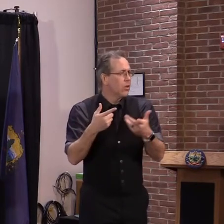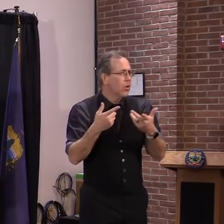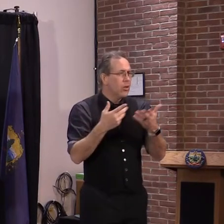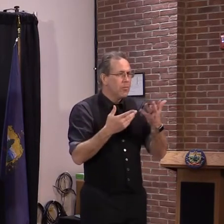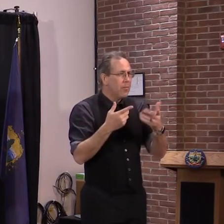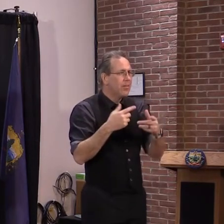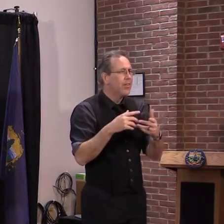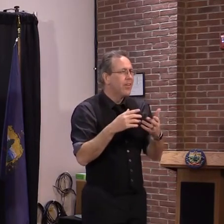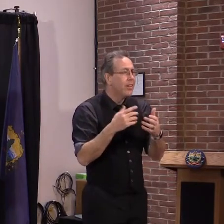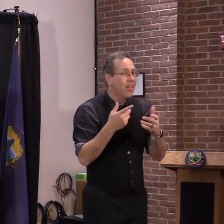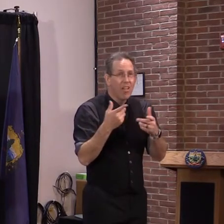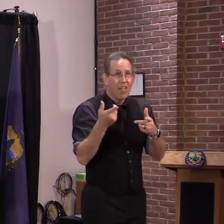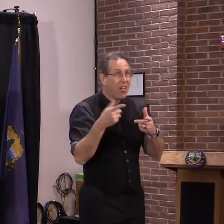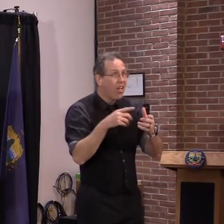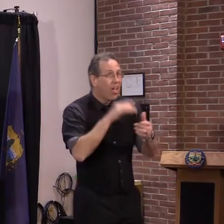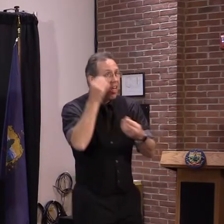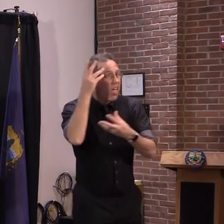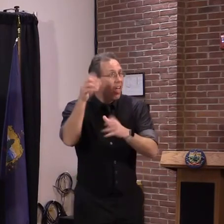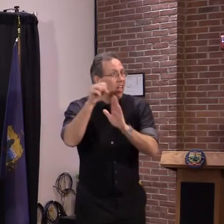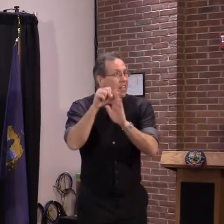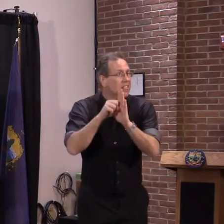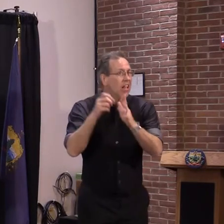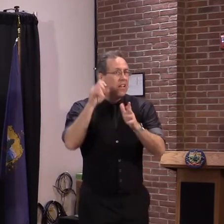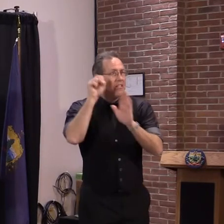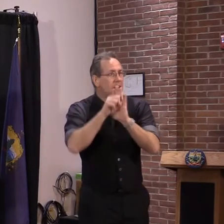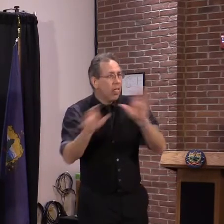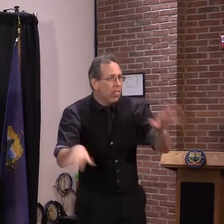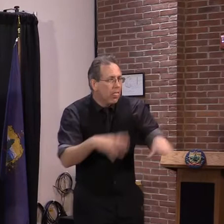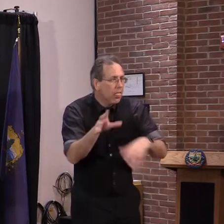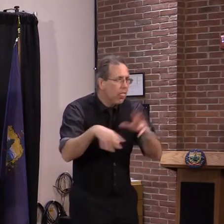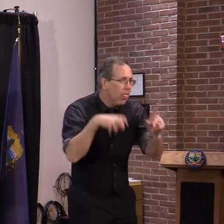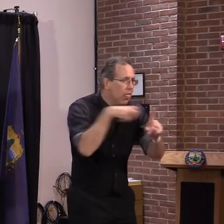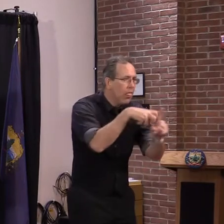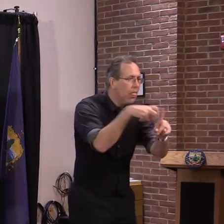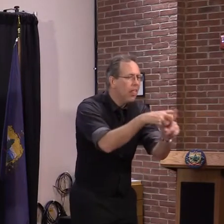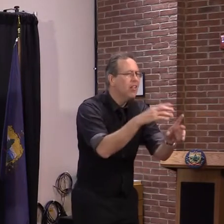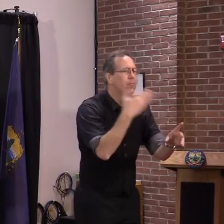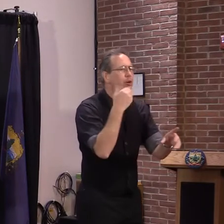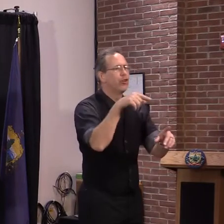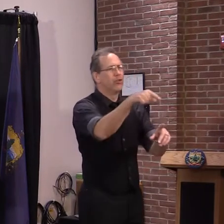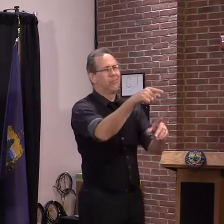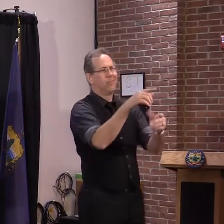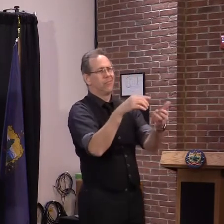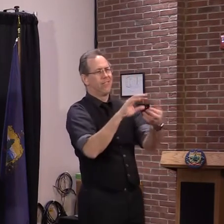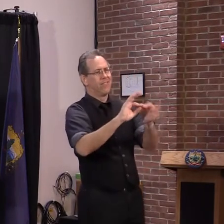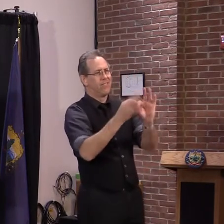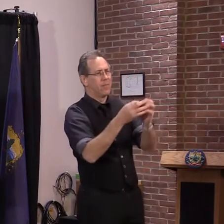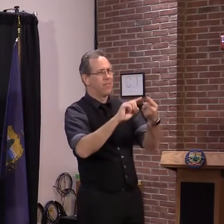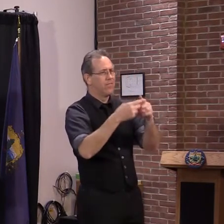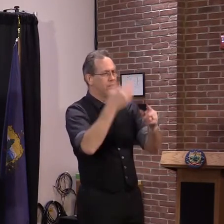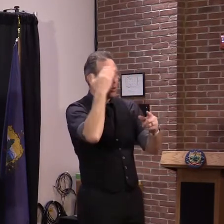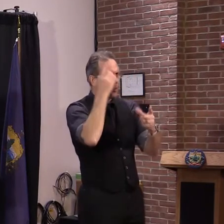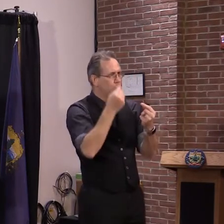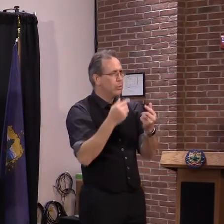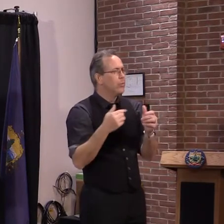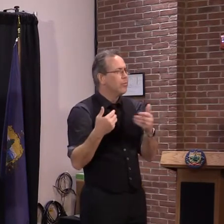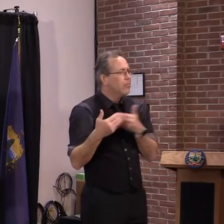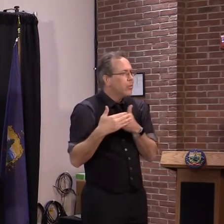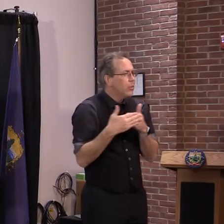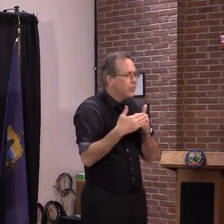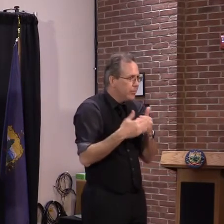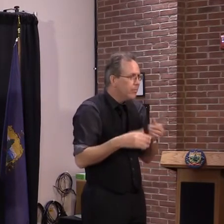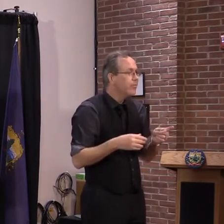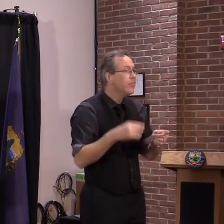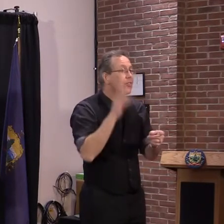So what's happened most recently is, with the rise of Omicron and the rapidity with which